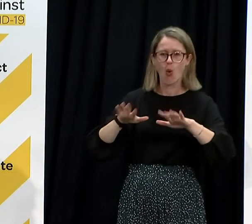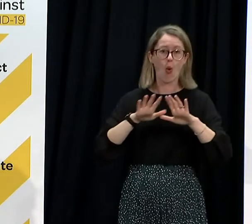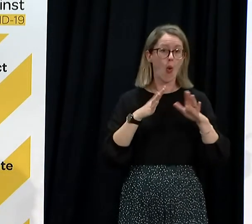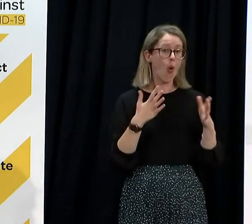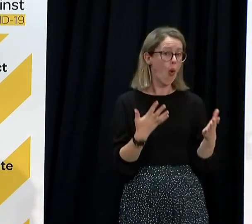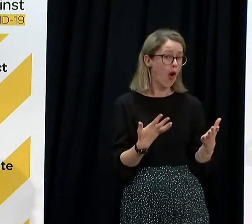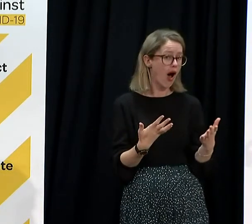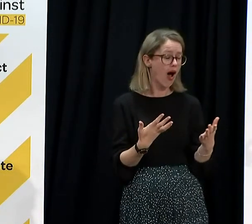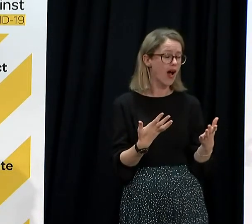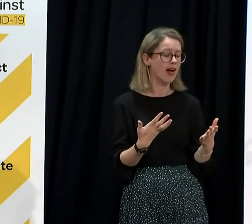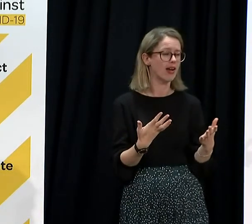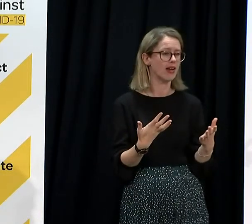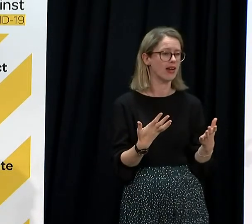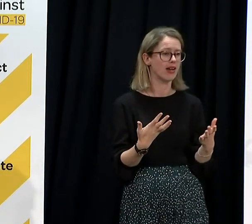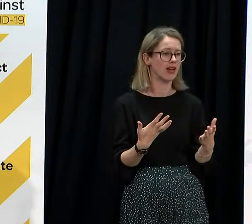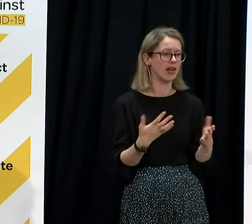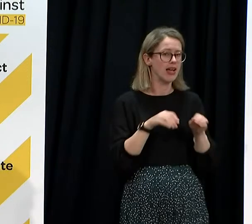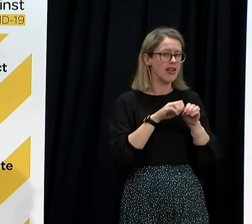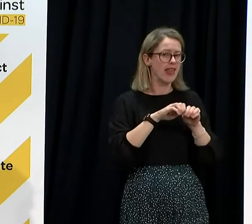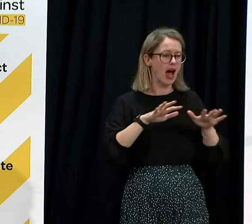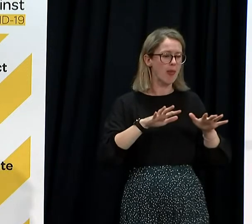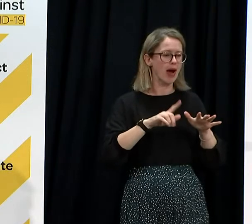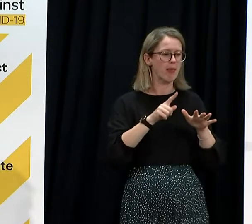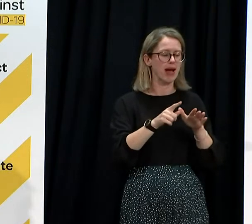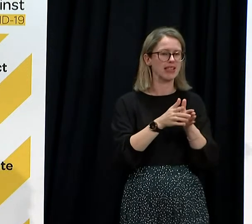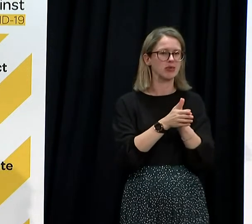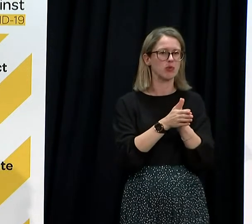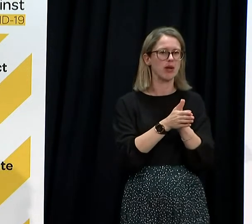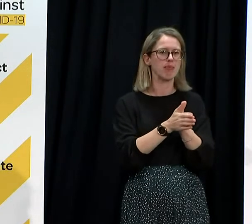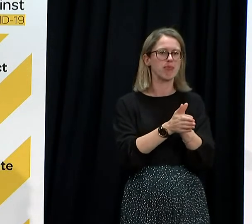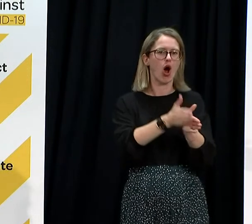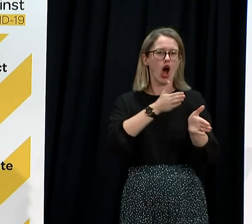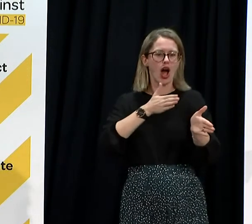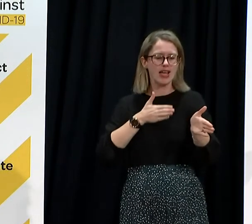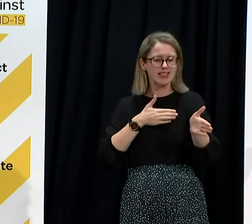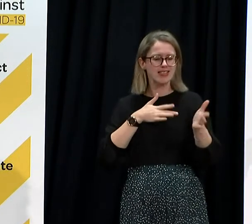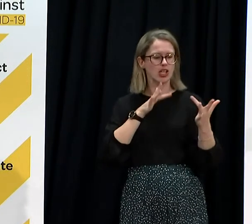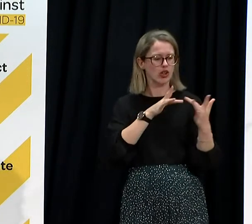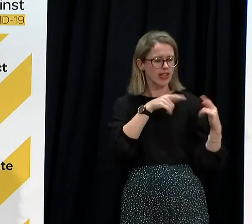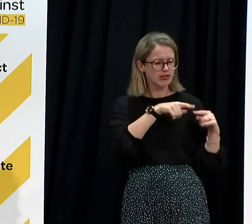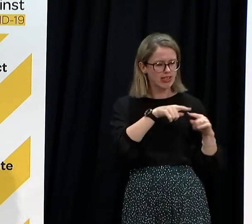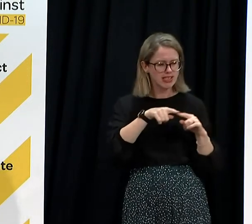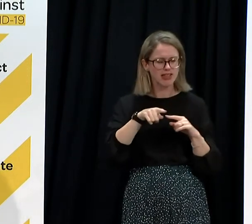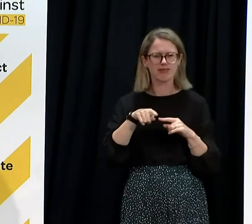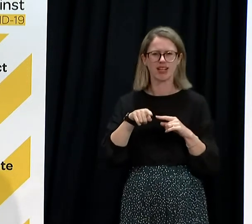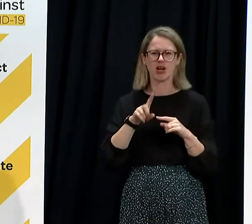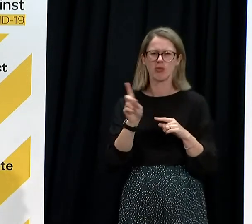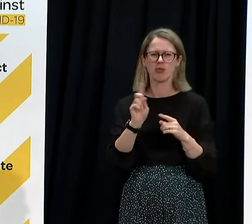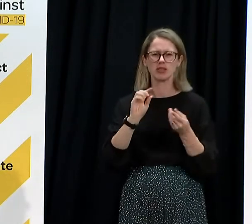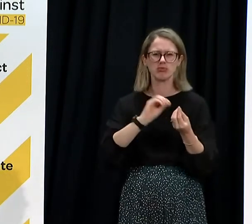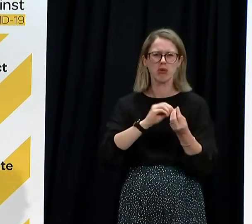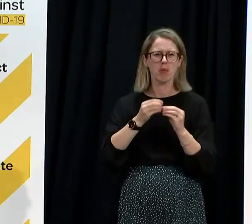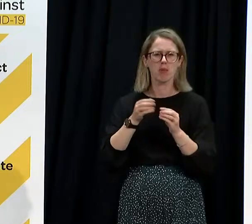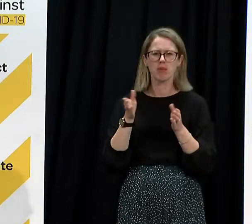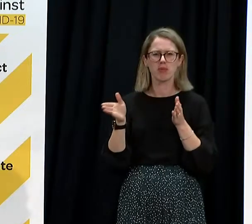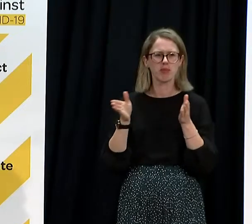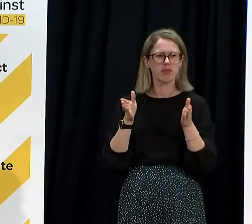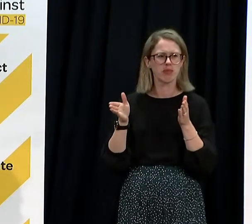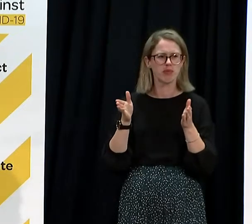that there is the outbreak, but it is the lag in terms of contact tracing and testing as fast as that is